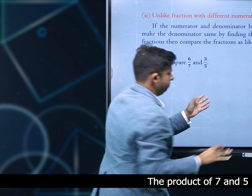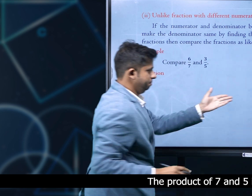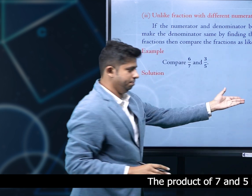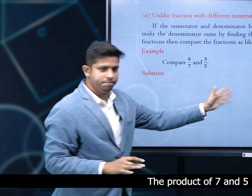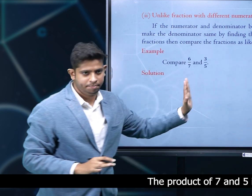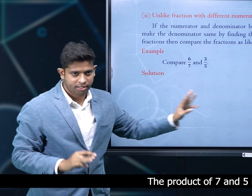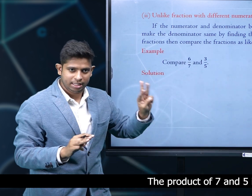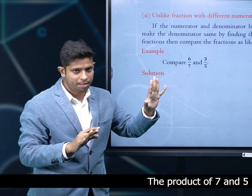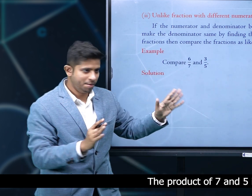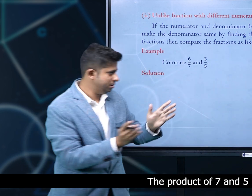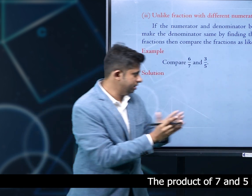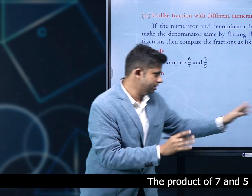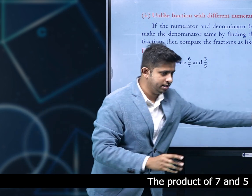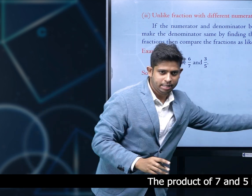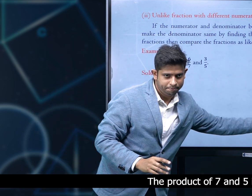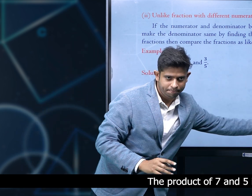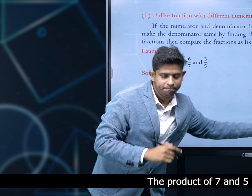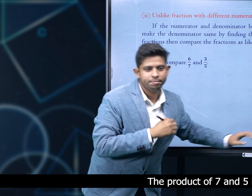product of 7 and 5 is 35.